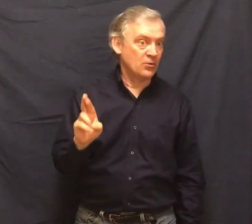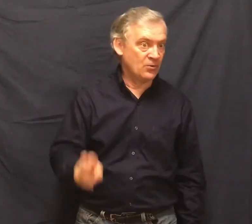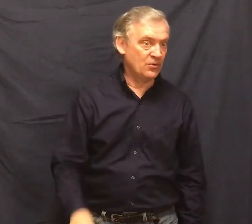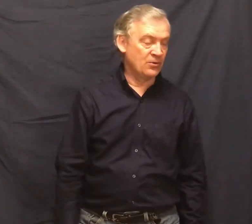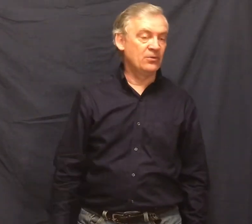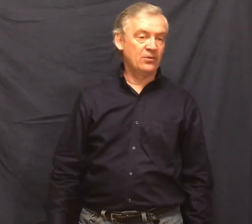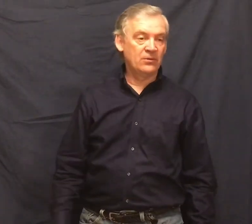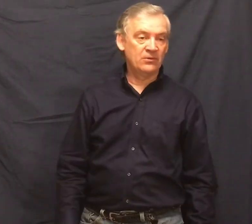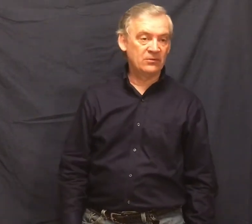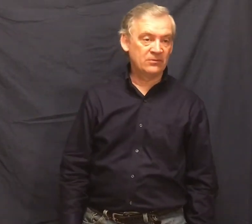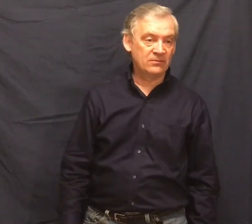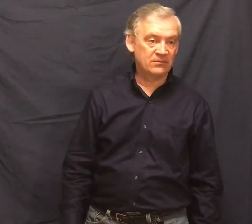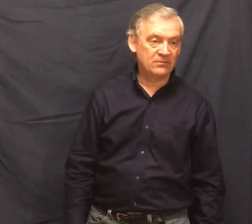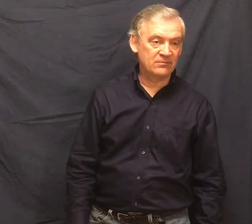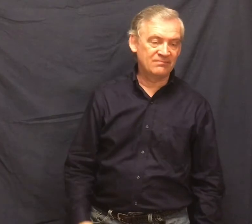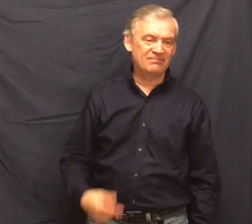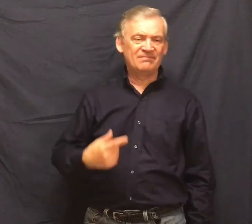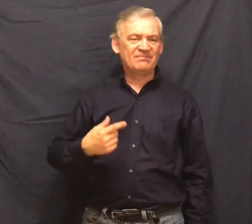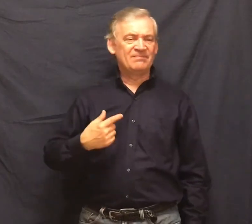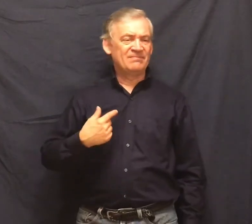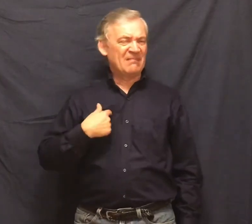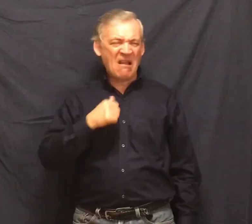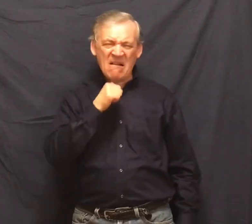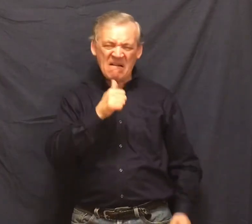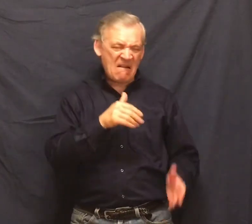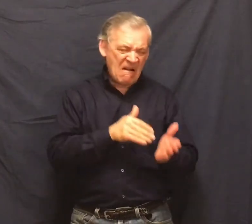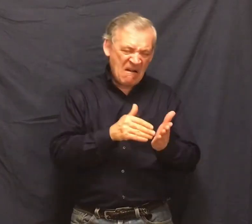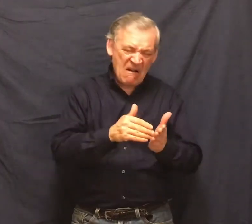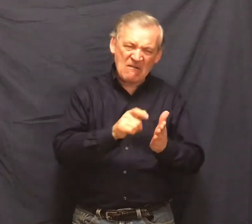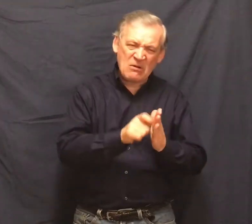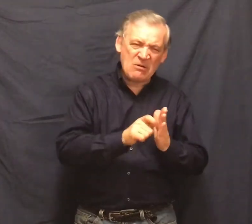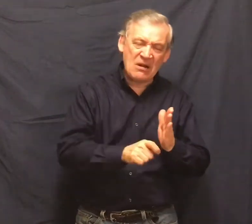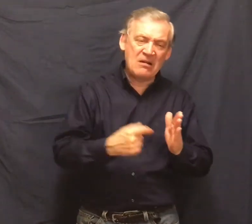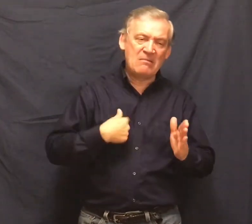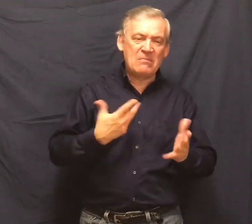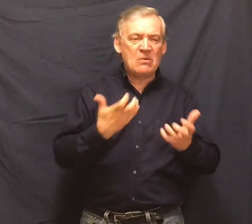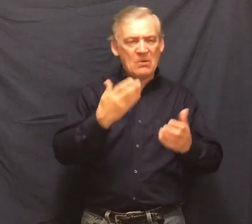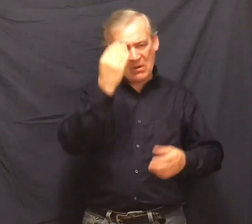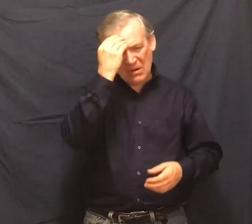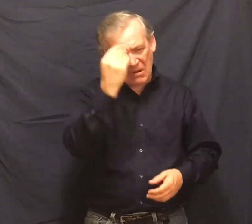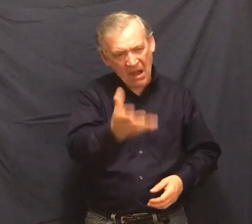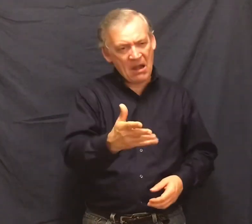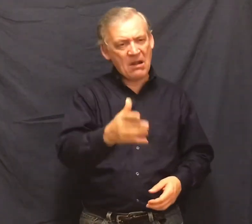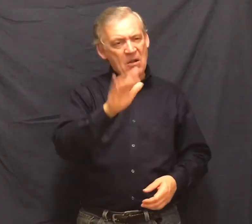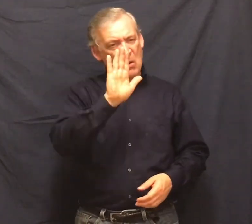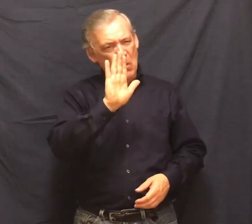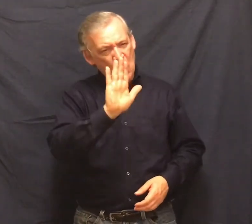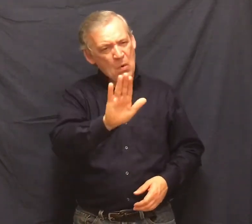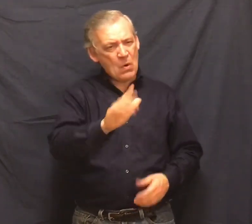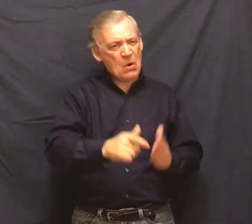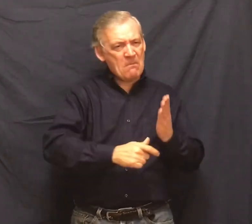I don't write many letters. Just thought I would tell you I think your mag is the best dime's worth I ever spent.